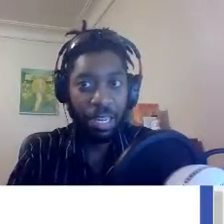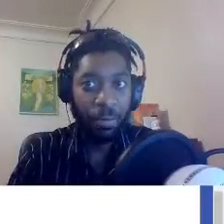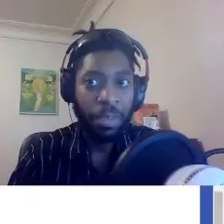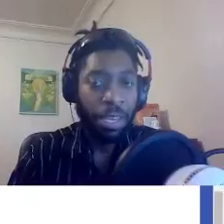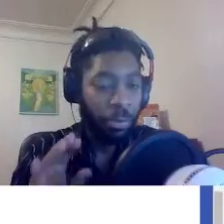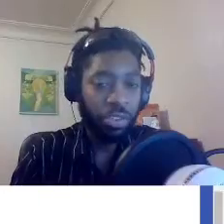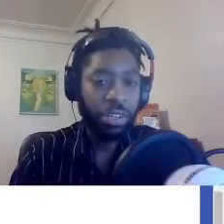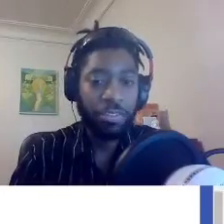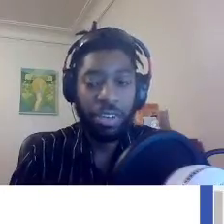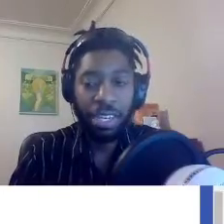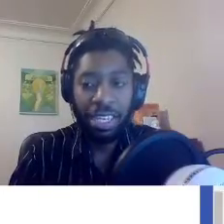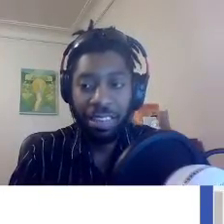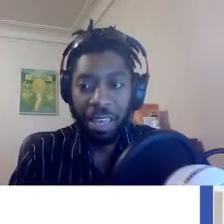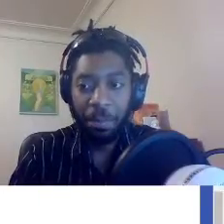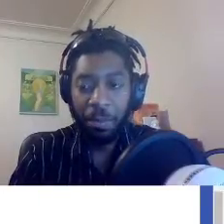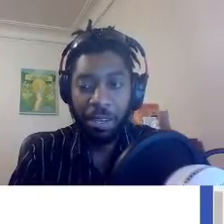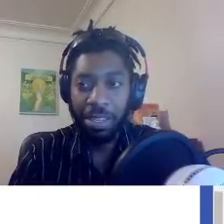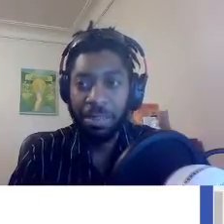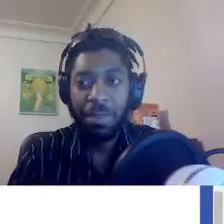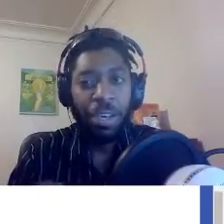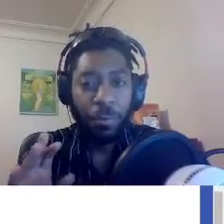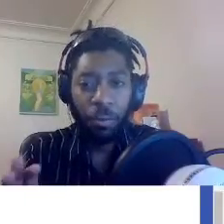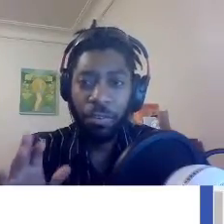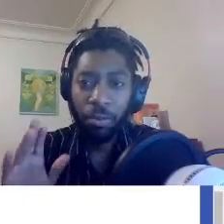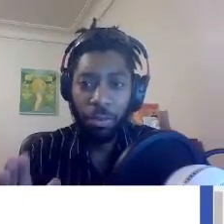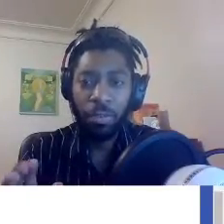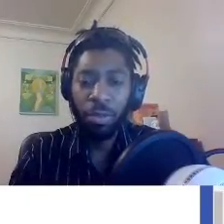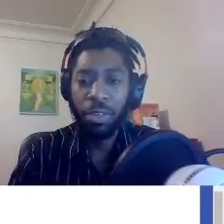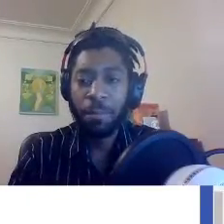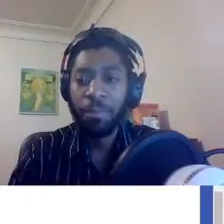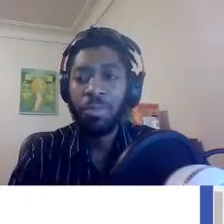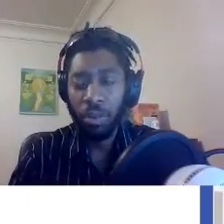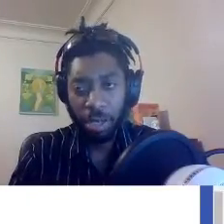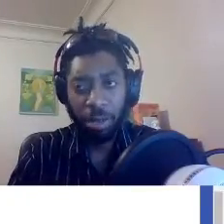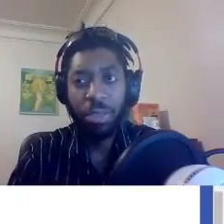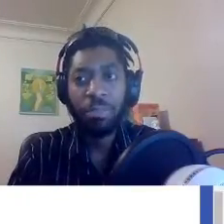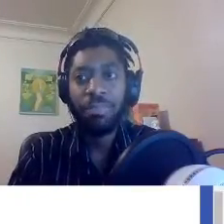and I'm signing out. I'm wishing you all strong hands, happy spinning, and, of course, through this whole thing, good health.